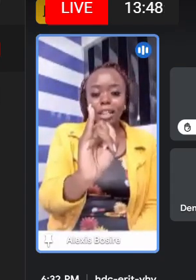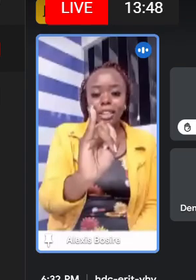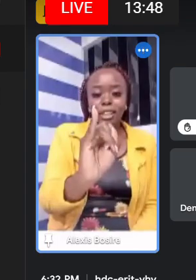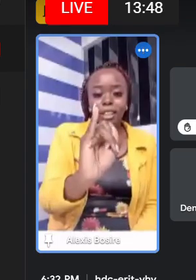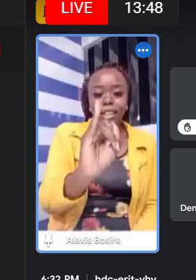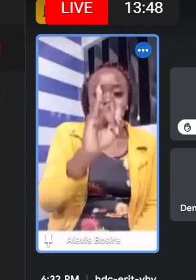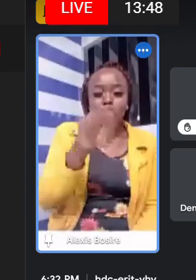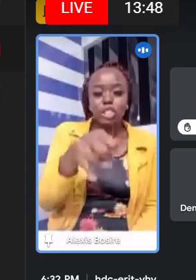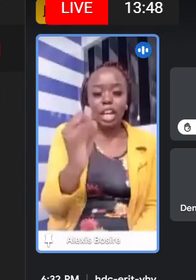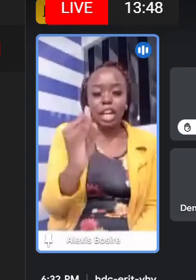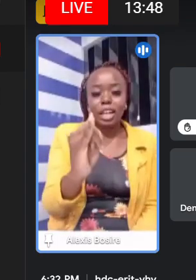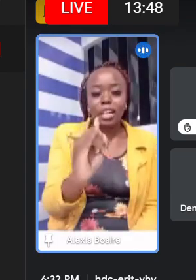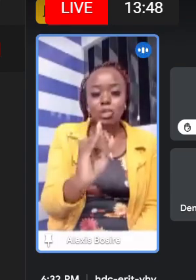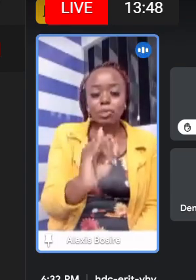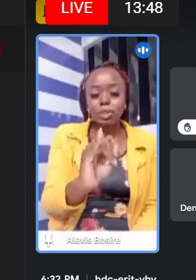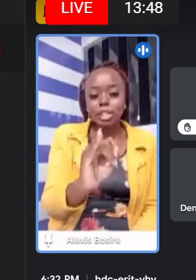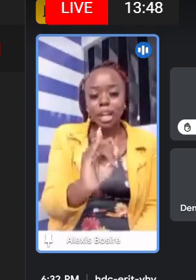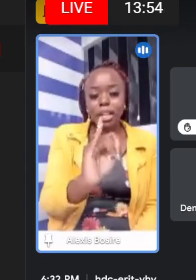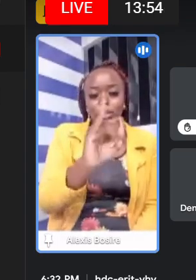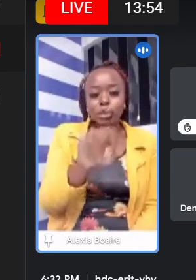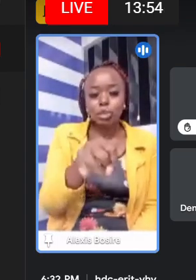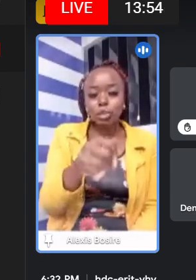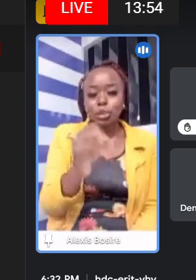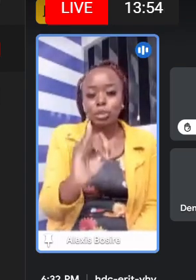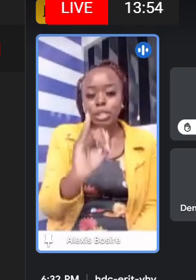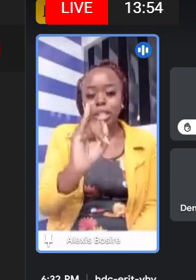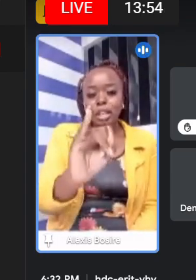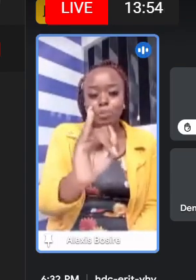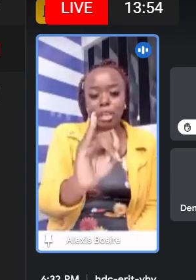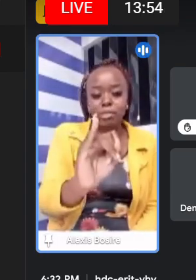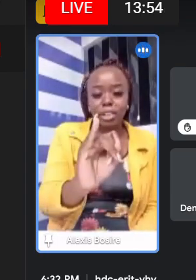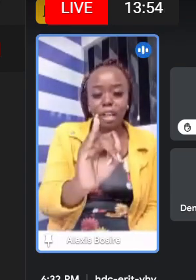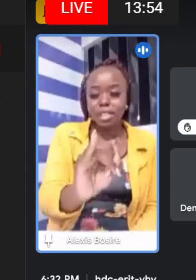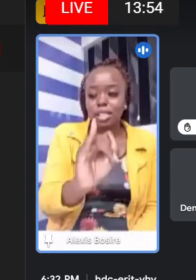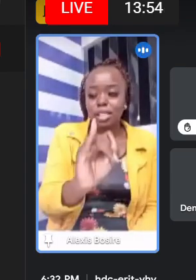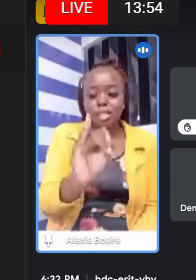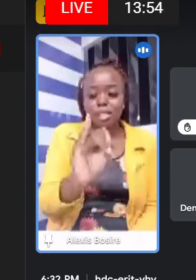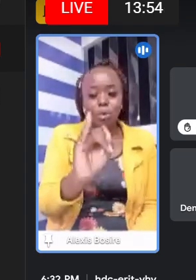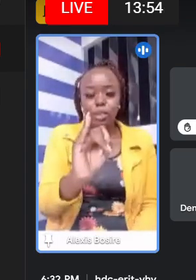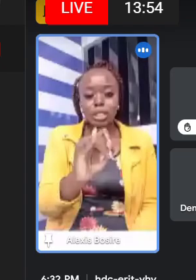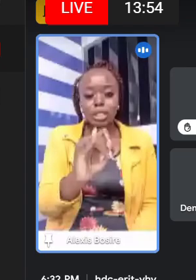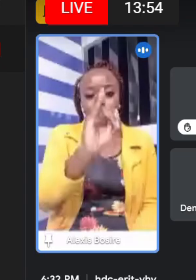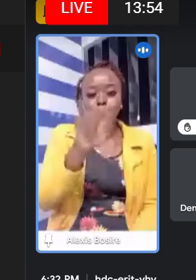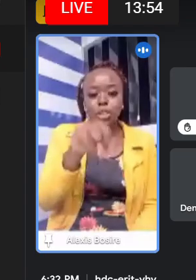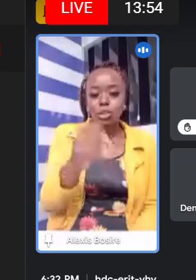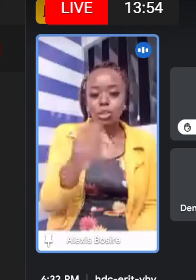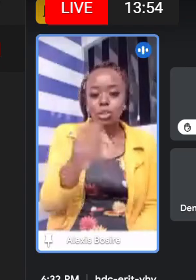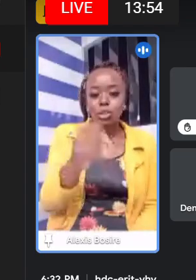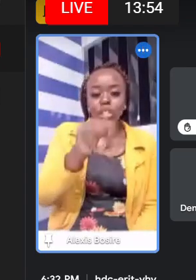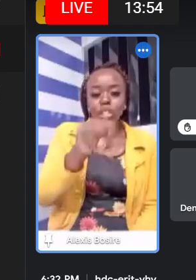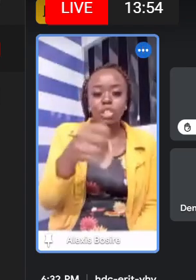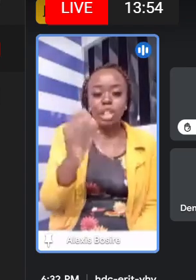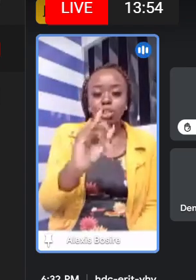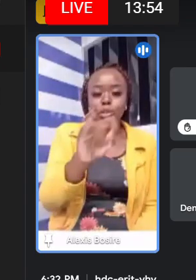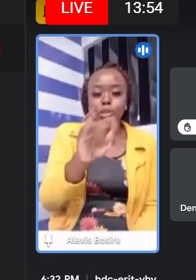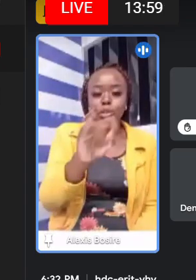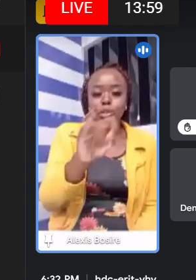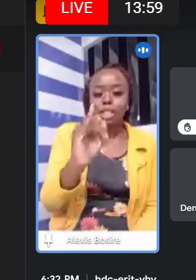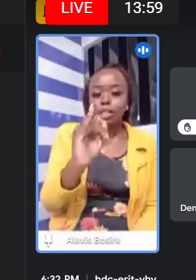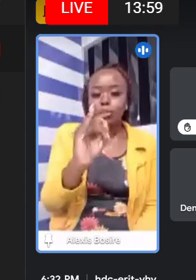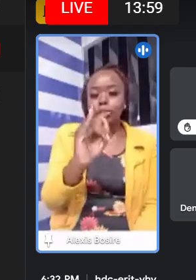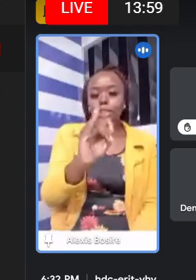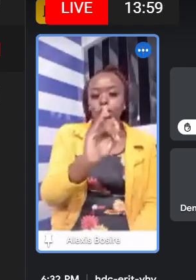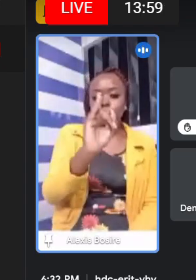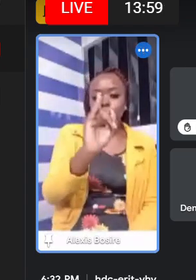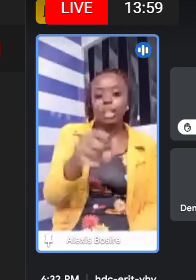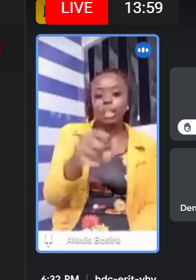I, J. So for J, you draw using the pinky finger, just as you were taught in school. You draw J, or you write it